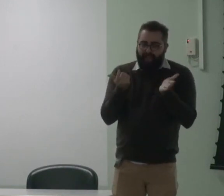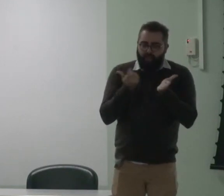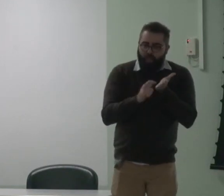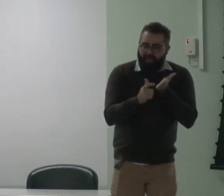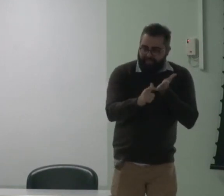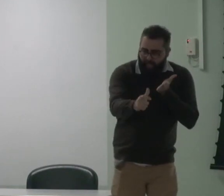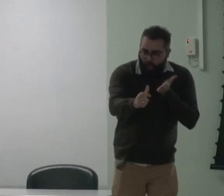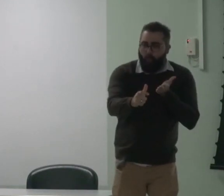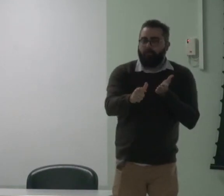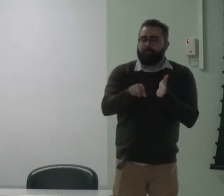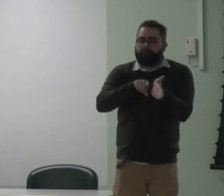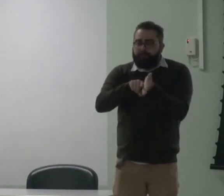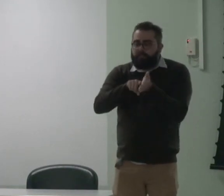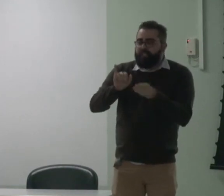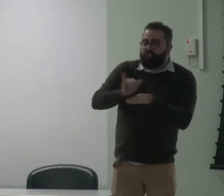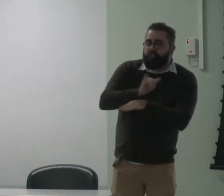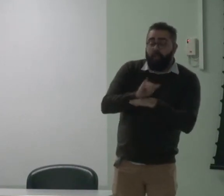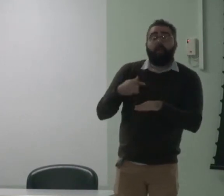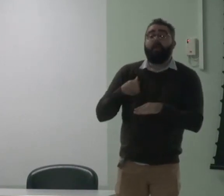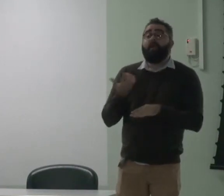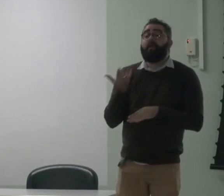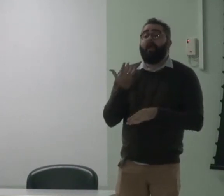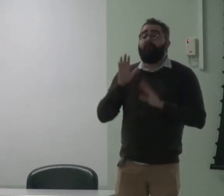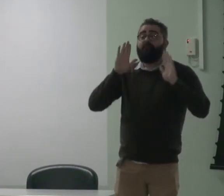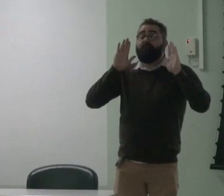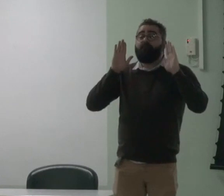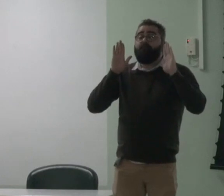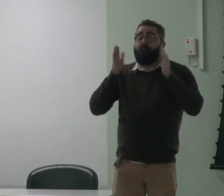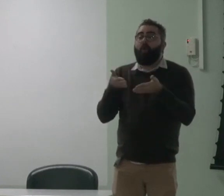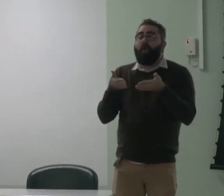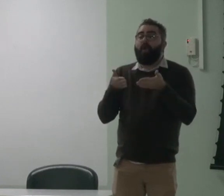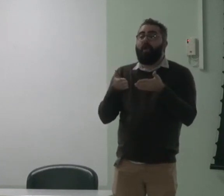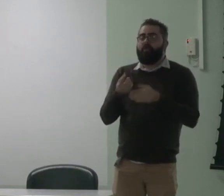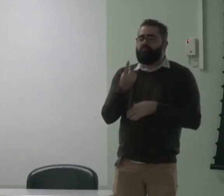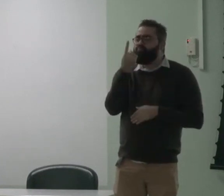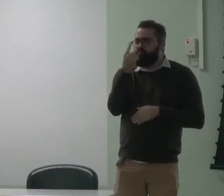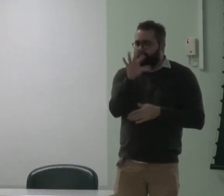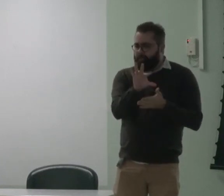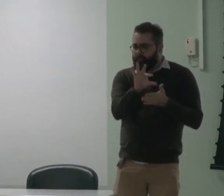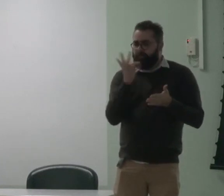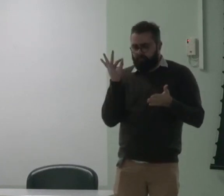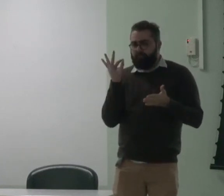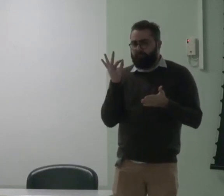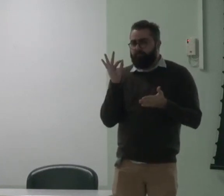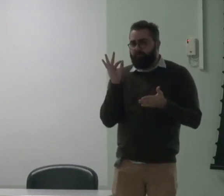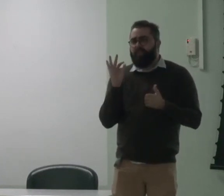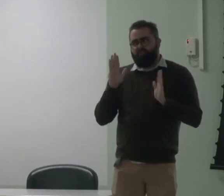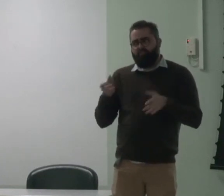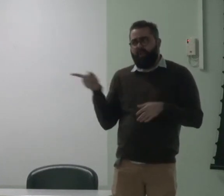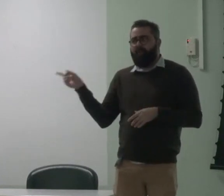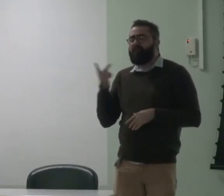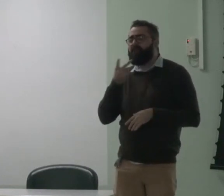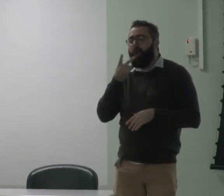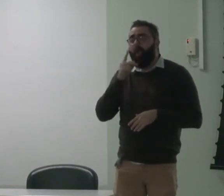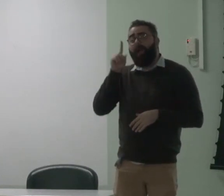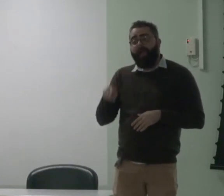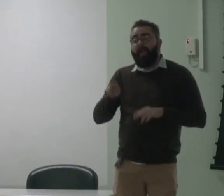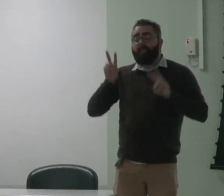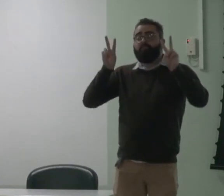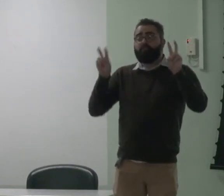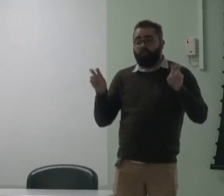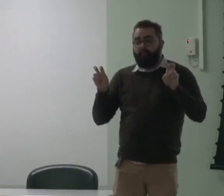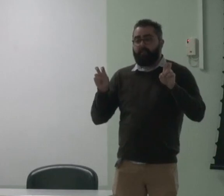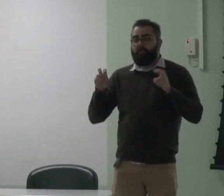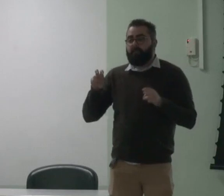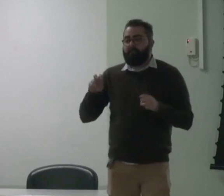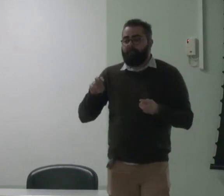actually focus mostly on one of them, and Leonel has already mentioned it. It will be universal